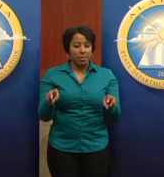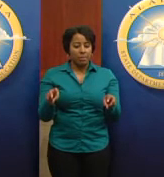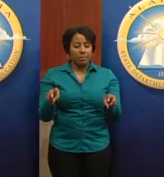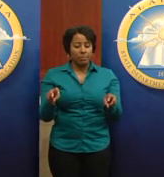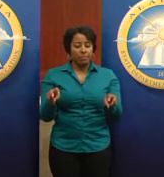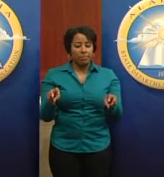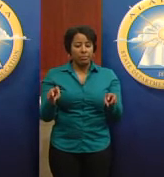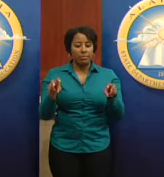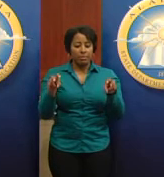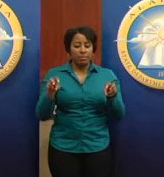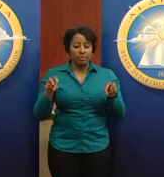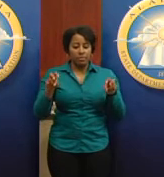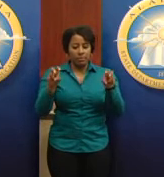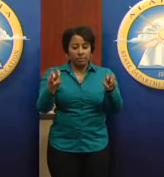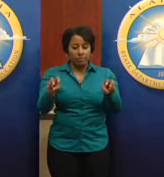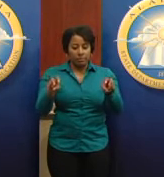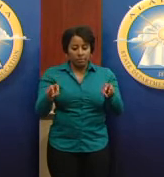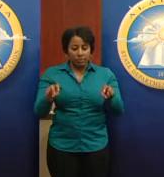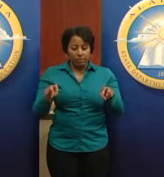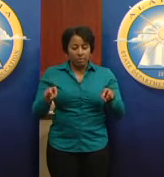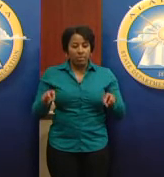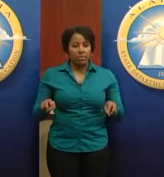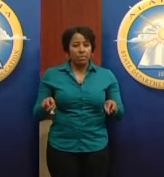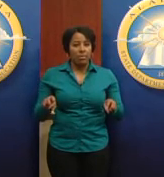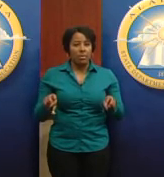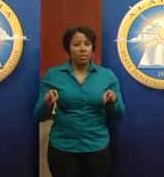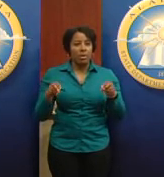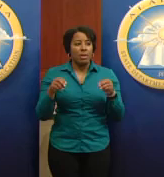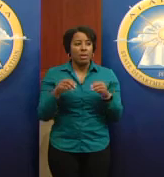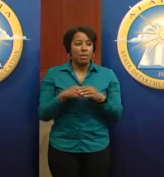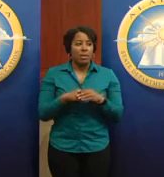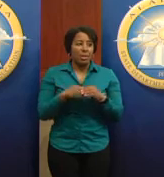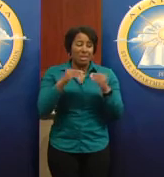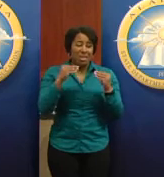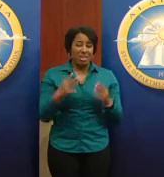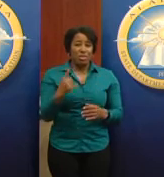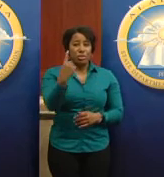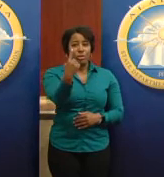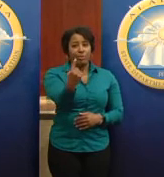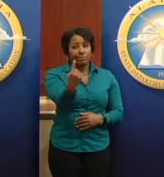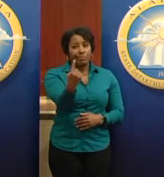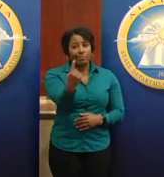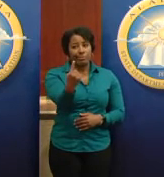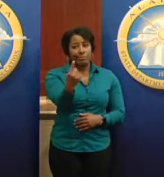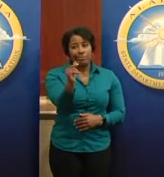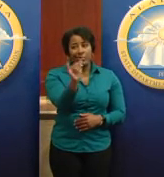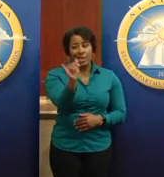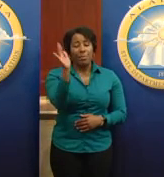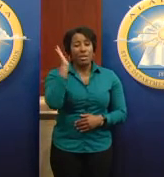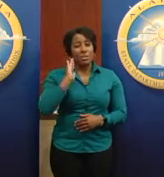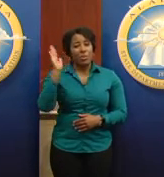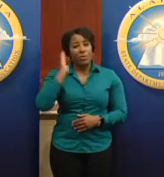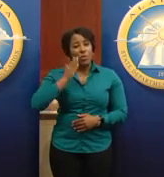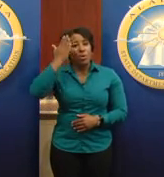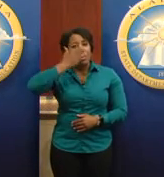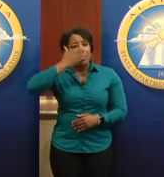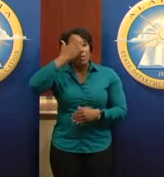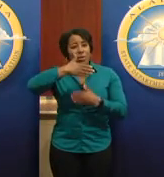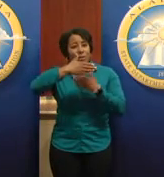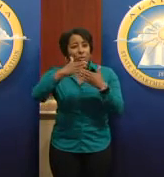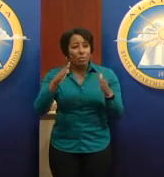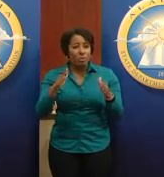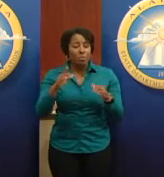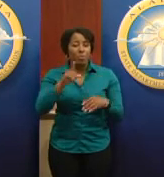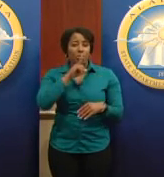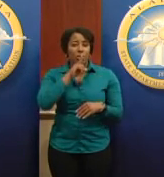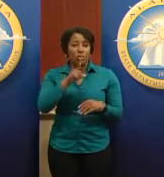next child, and the teacher is back old-fashioned the way it was decades ago in the front of the room, keeping distance,